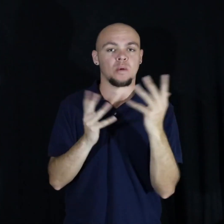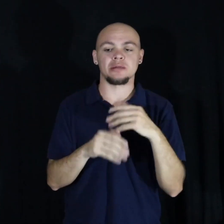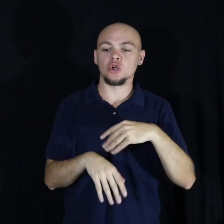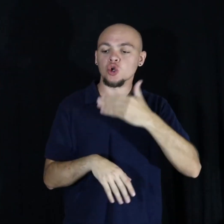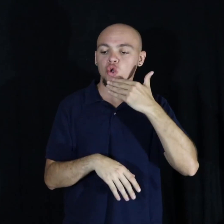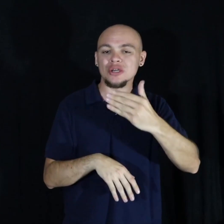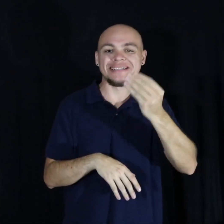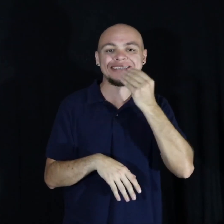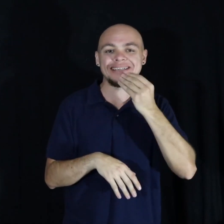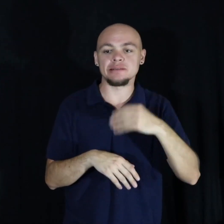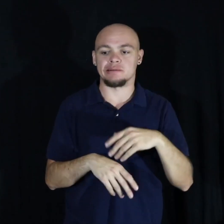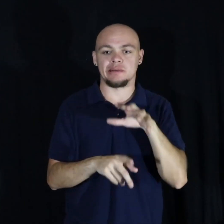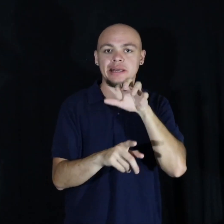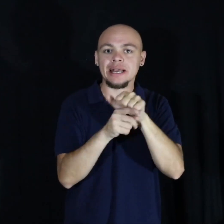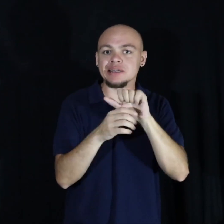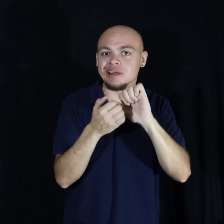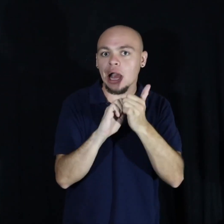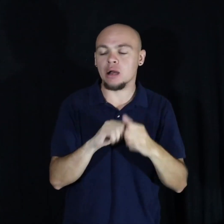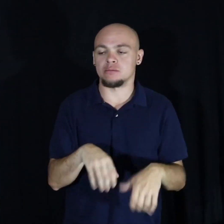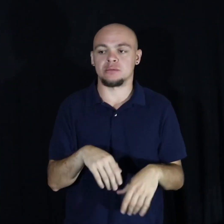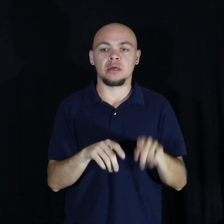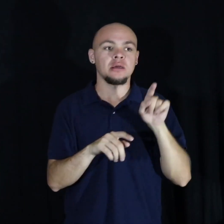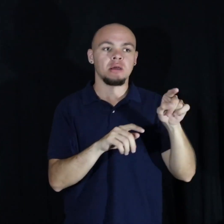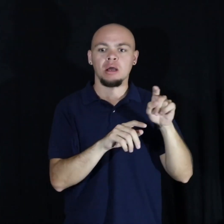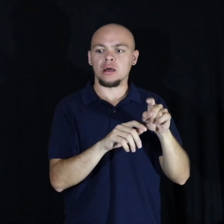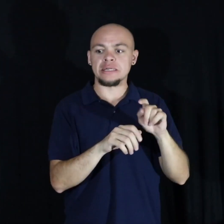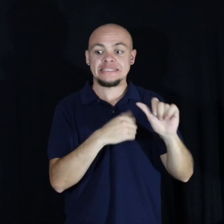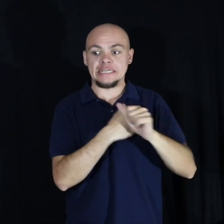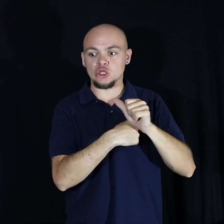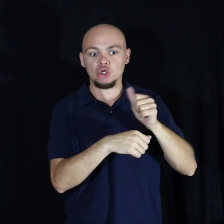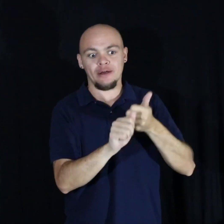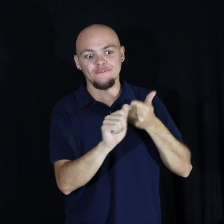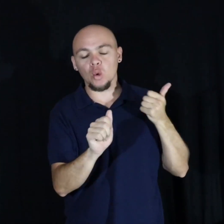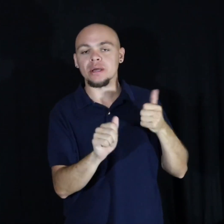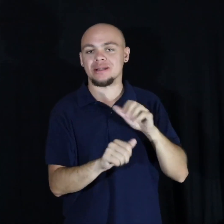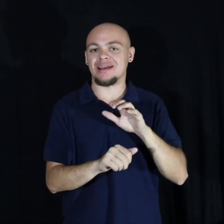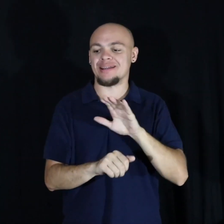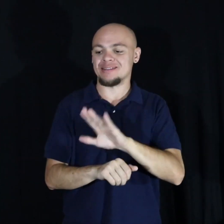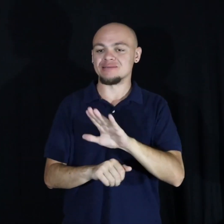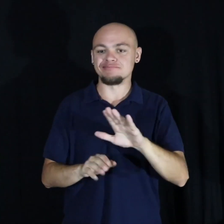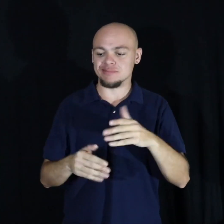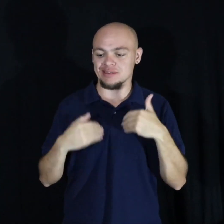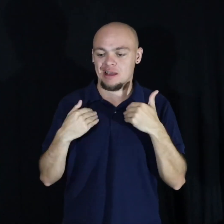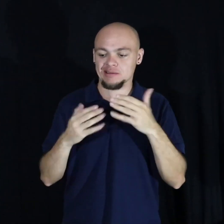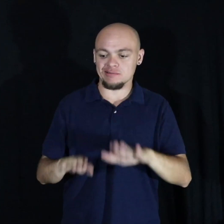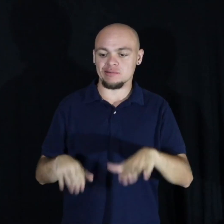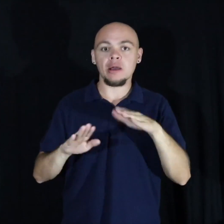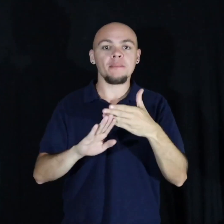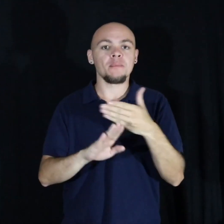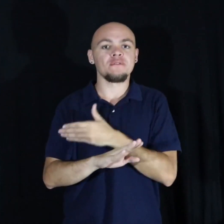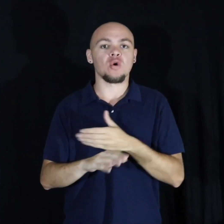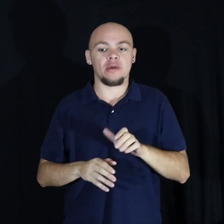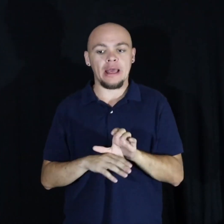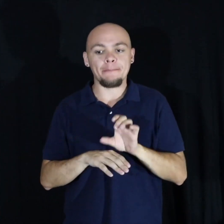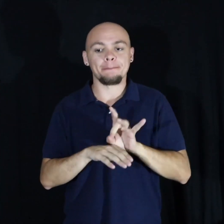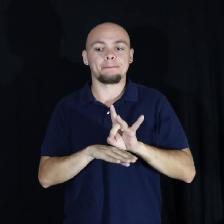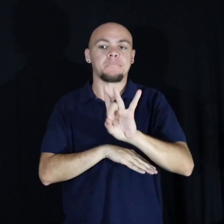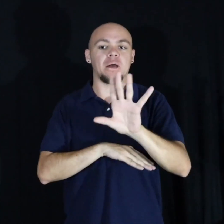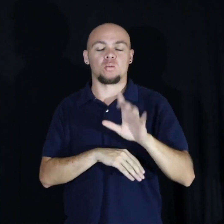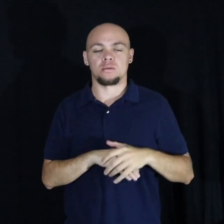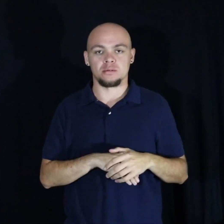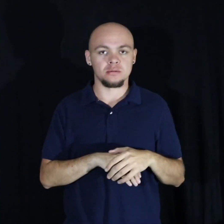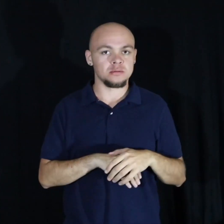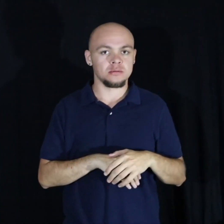eat, how to catch it, what predators to avoid, and how to raise their own young before they are pushed from the nest,